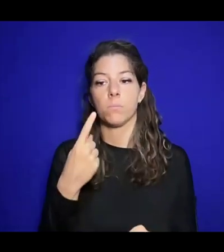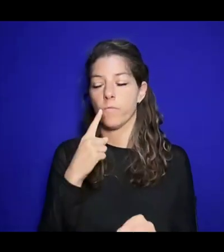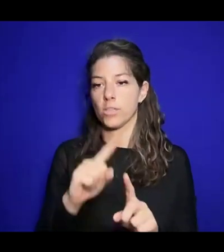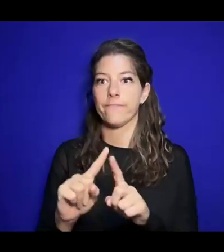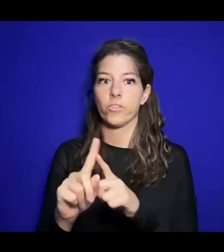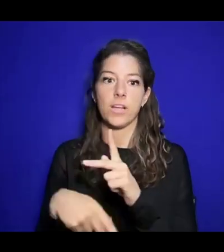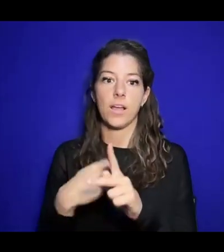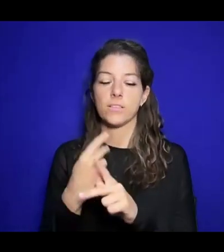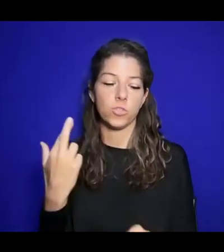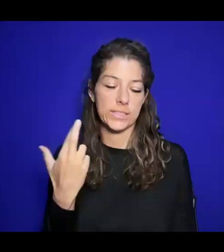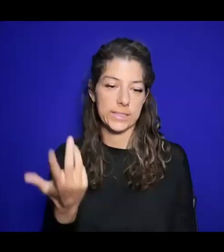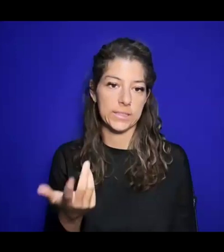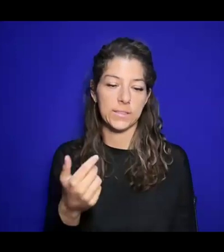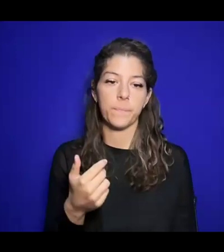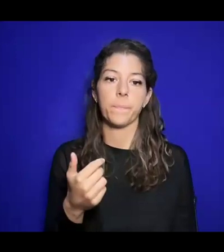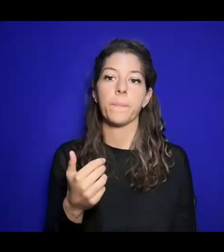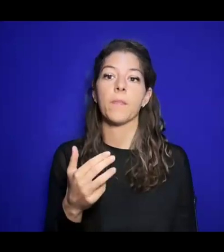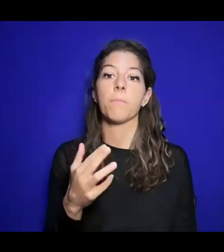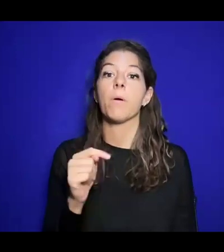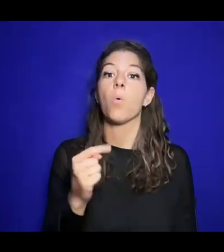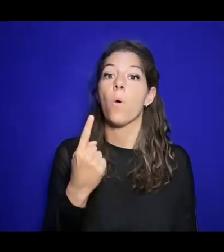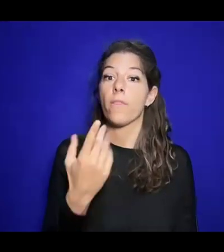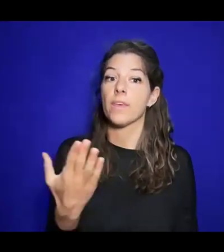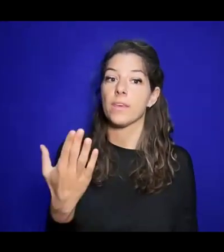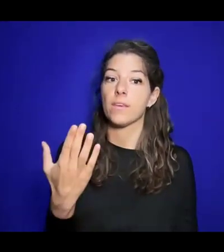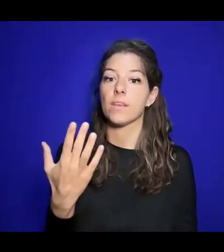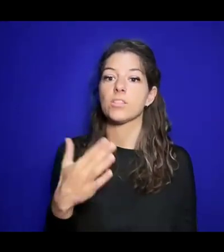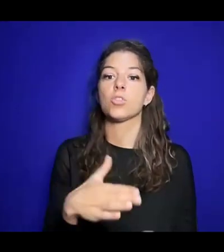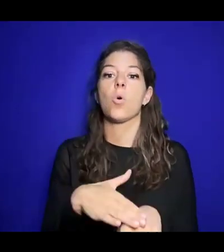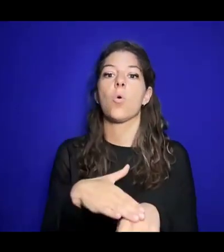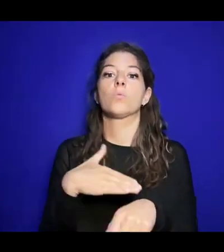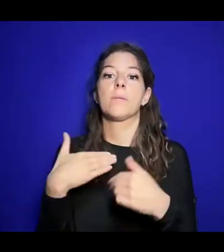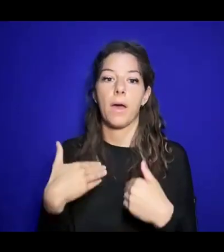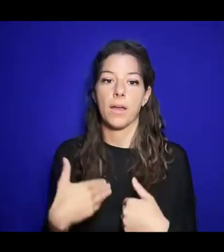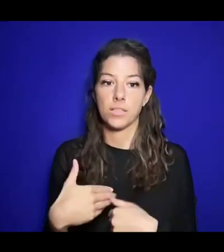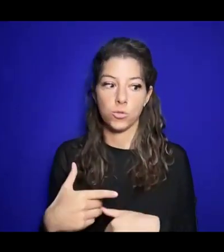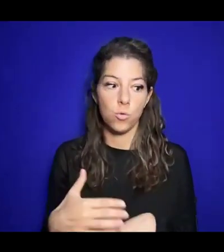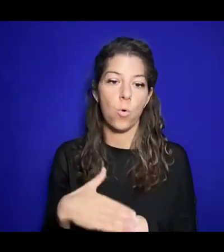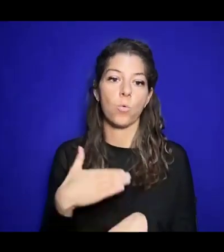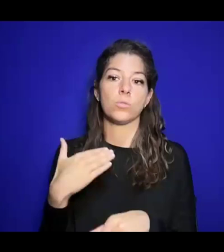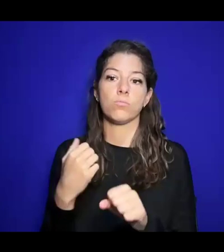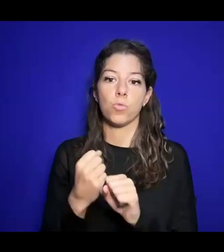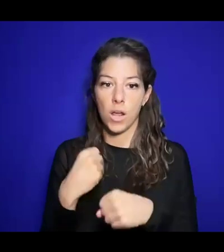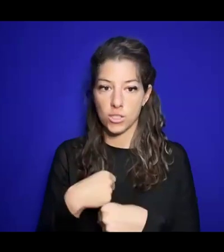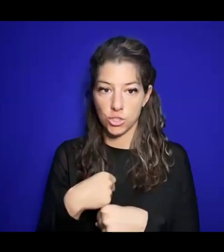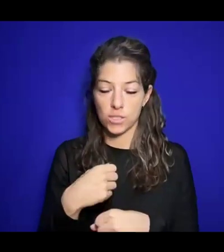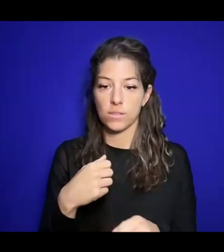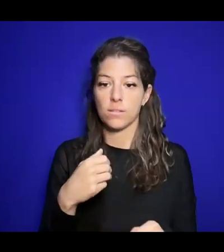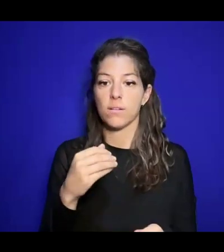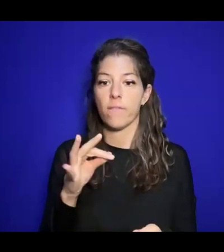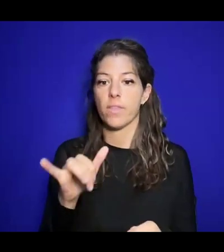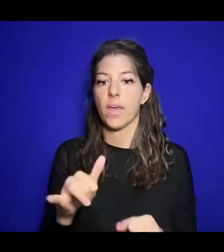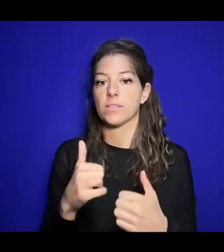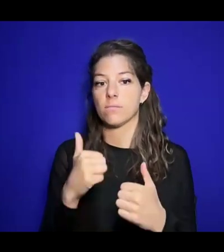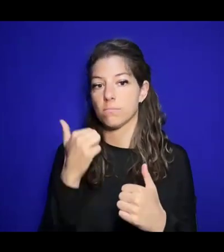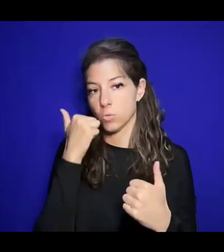different kinds of reasons. But one of the things is that it slows the body, so it slows the production of that sweat.